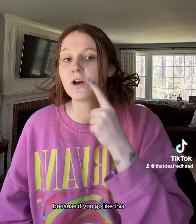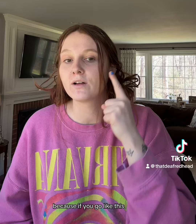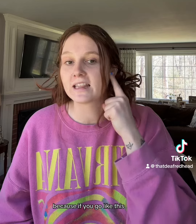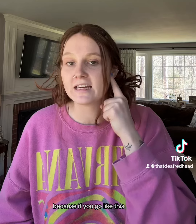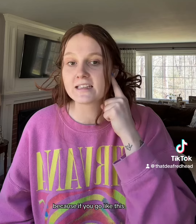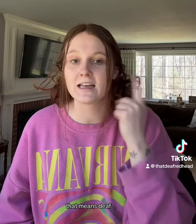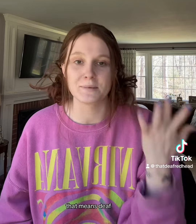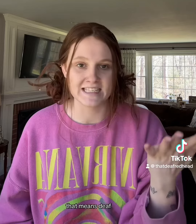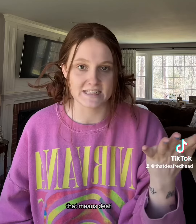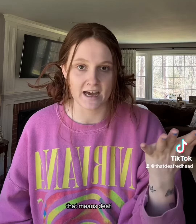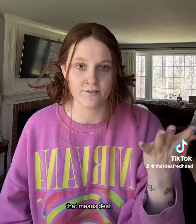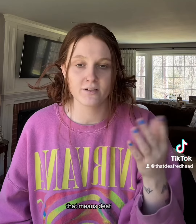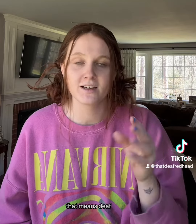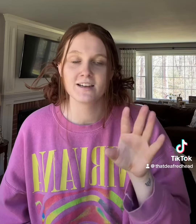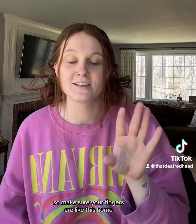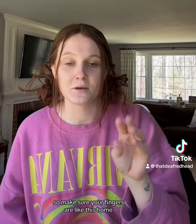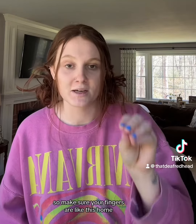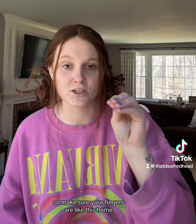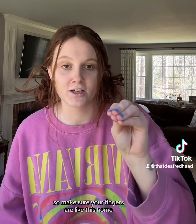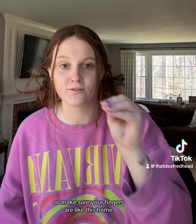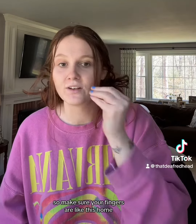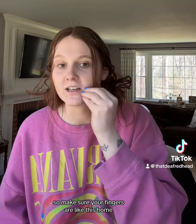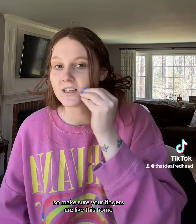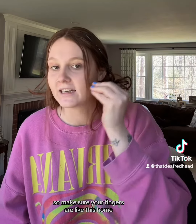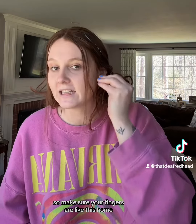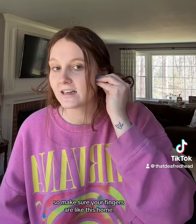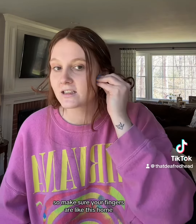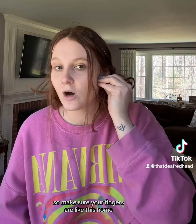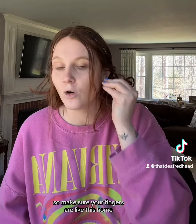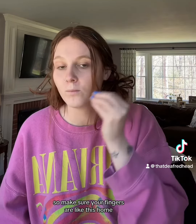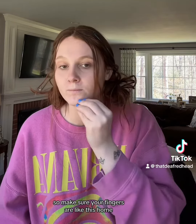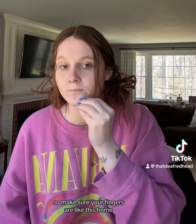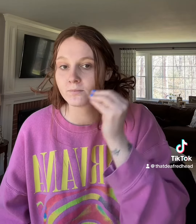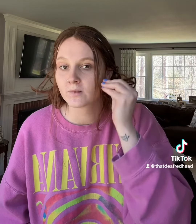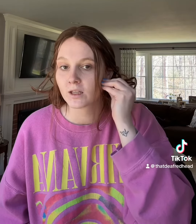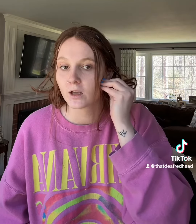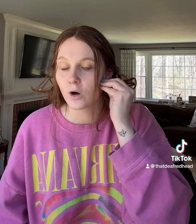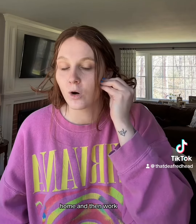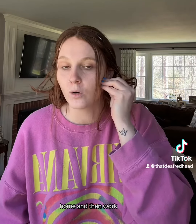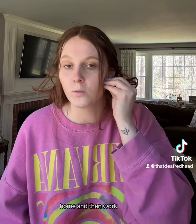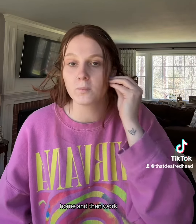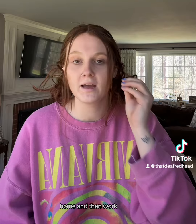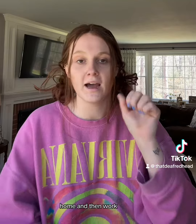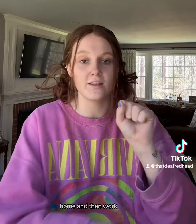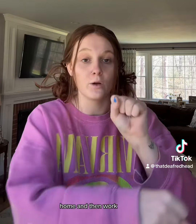like this, that means deaf. So make sure your fingers are like this. Home, home, and then